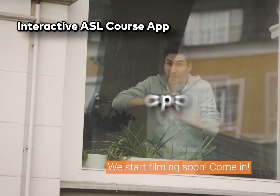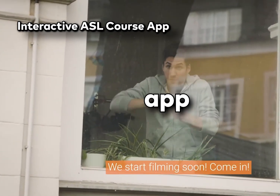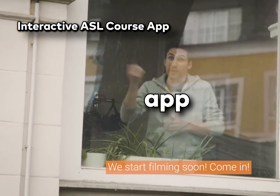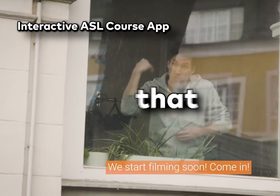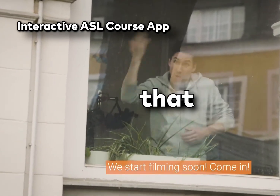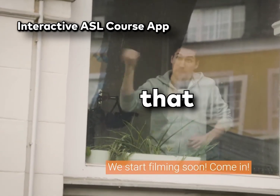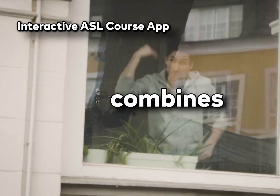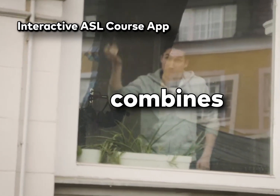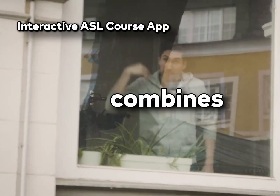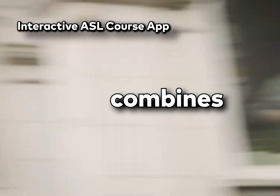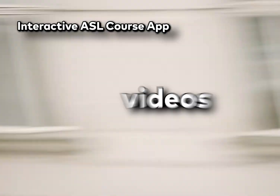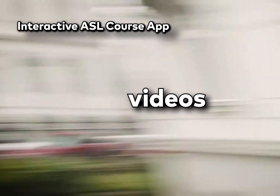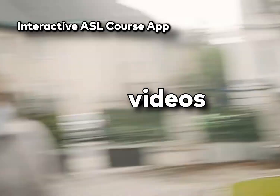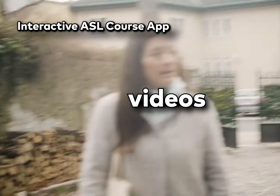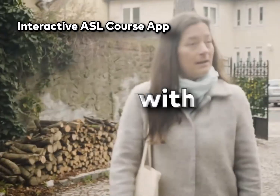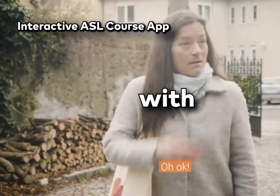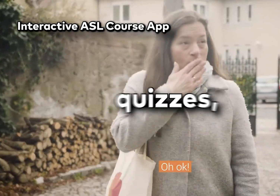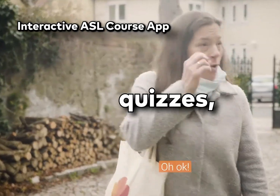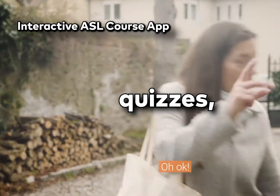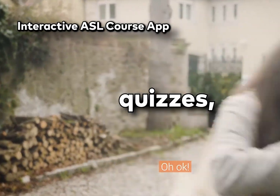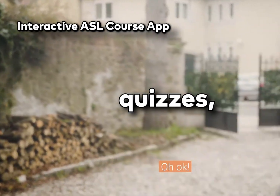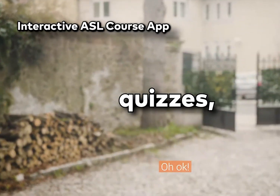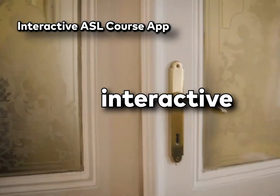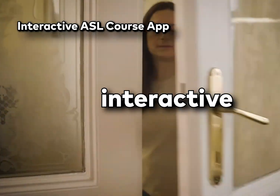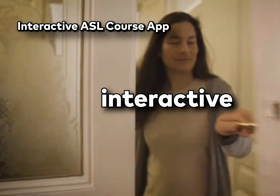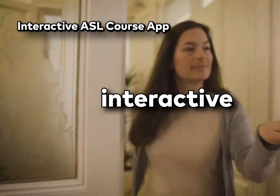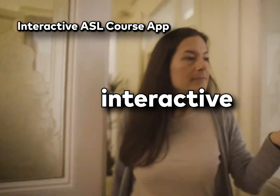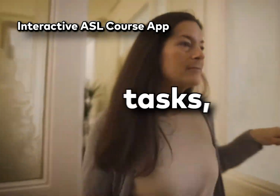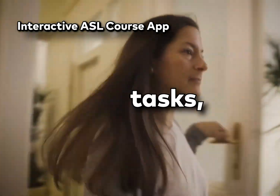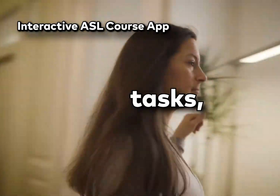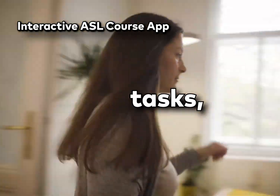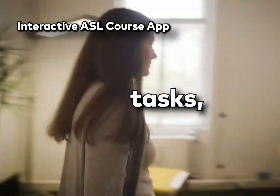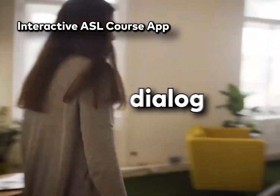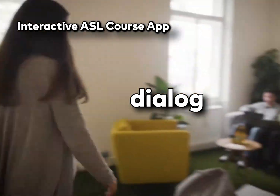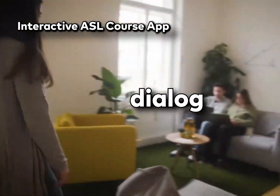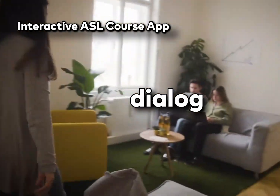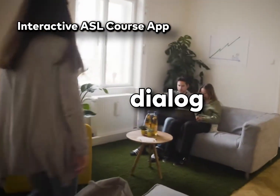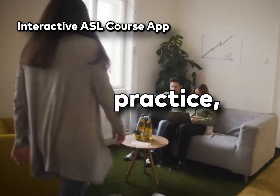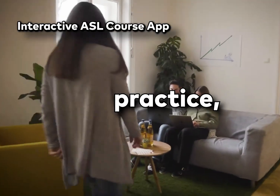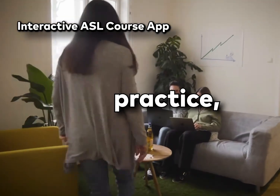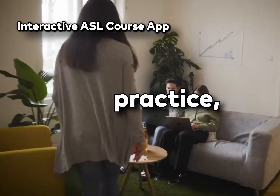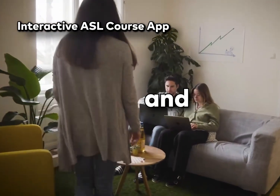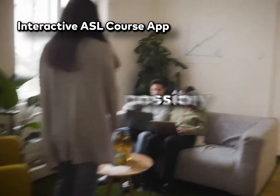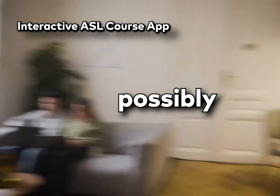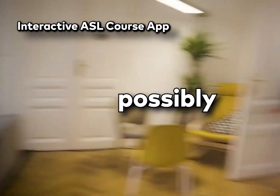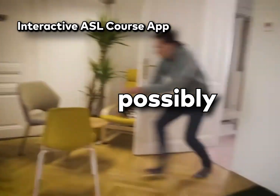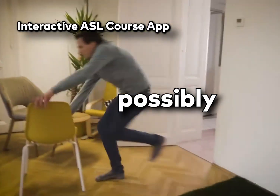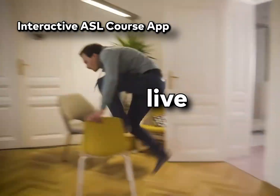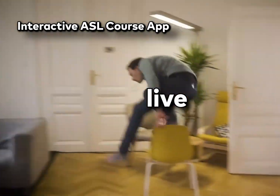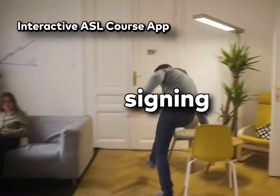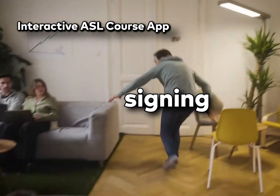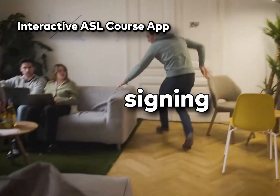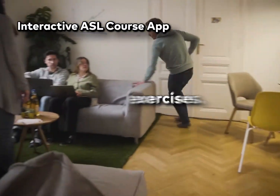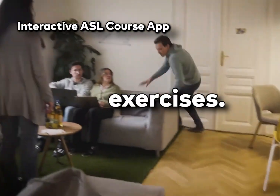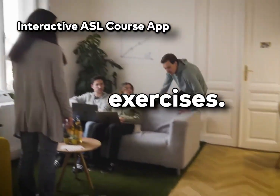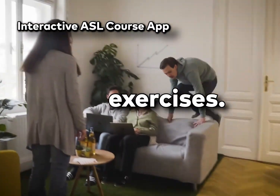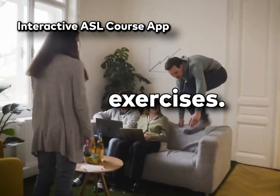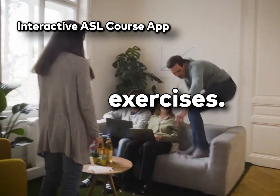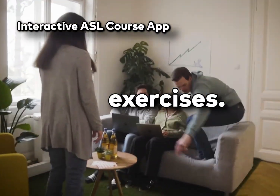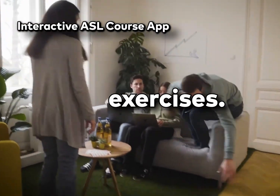app that combines videos with quizzes, interactive tasks, dialogue practice, and possibly live signing exercises.